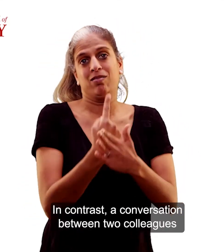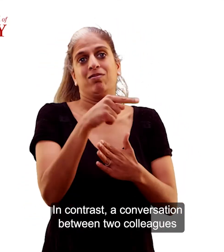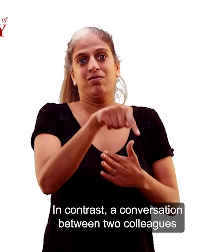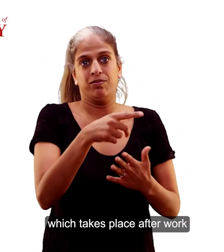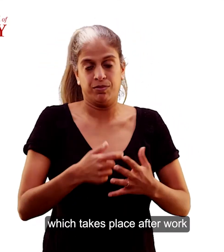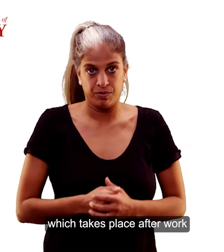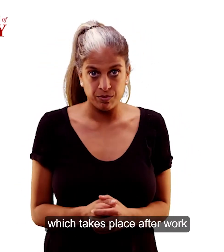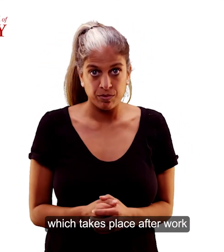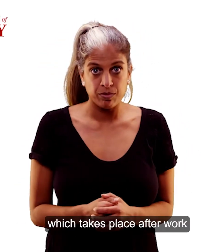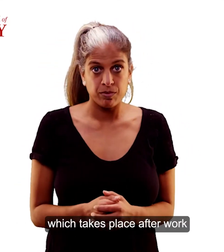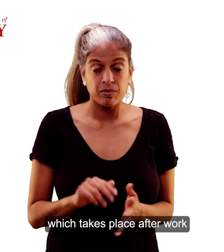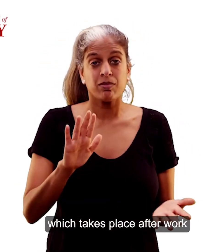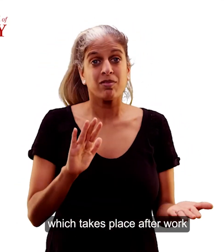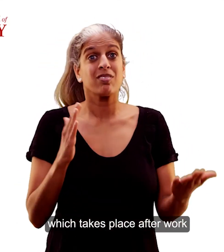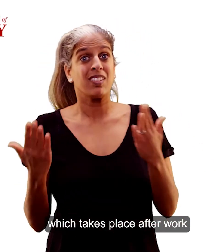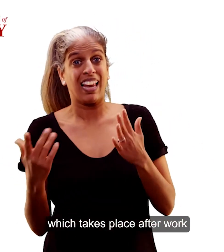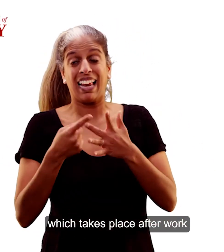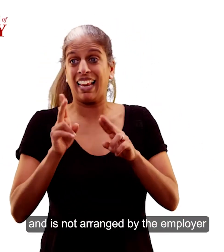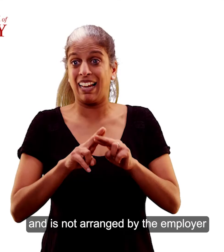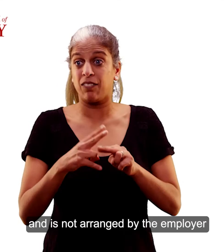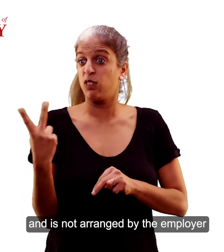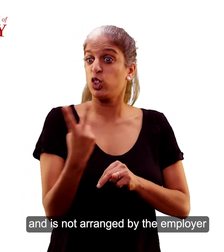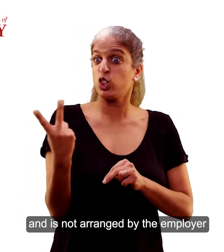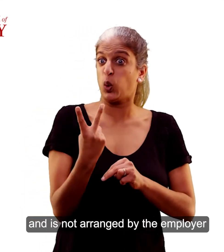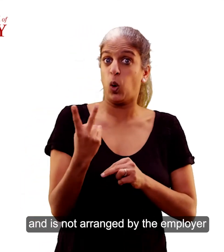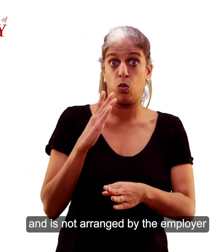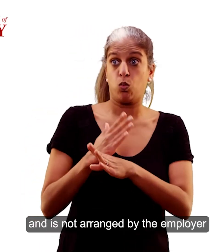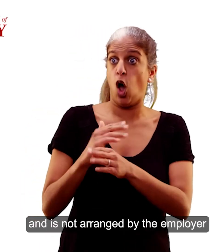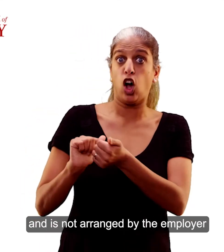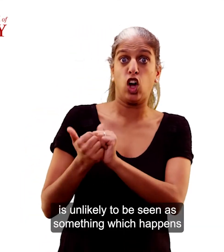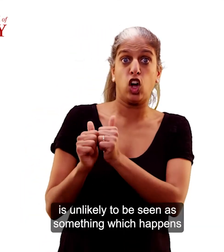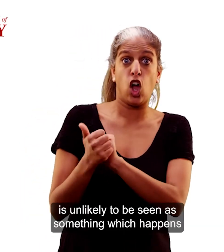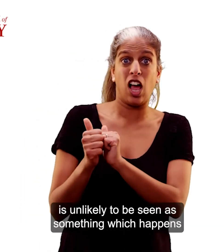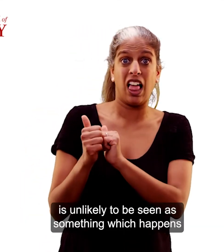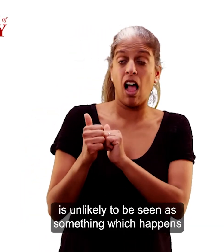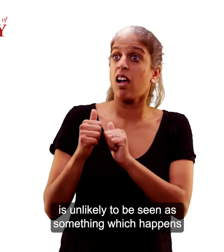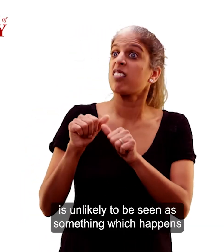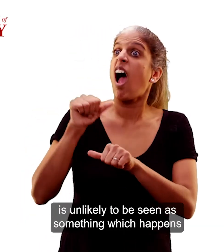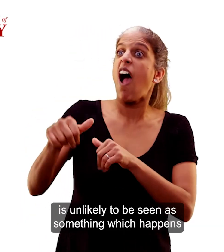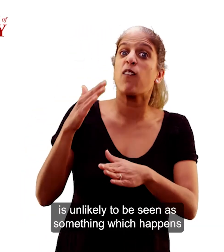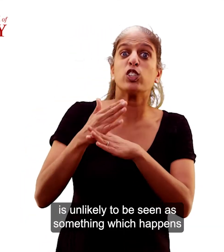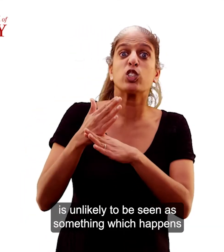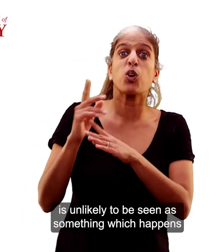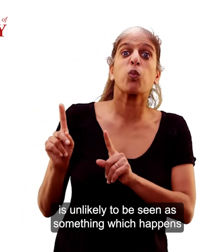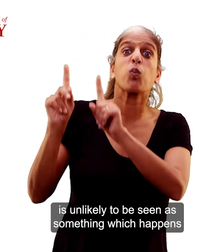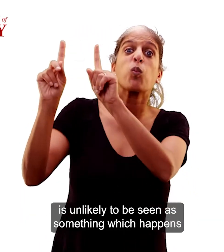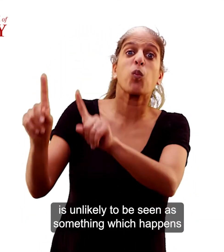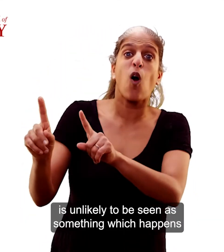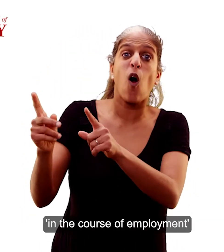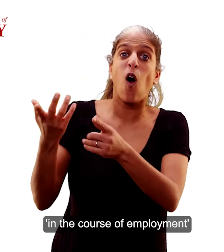colleagues, which takes place after work and is not arranged by the employer, is unlikely to be seen as something which happens in the